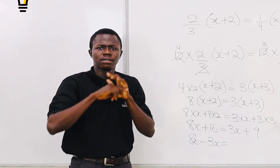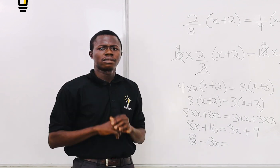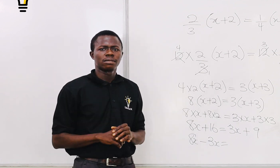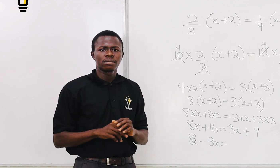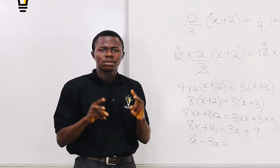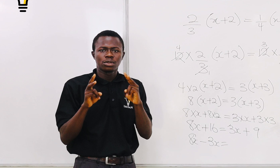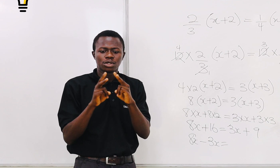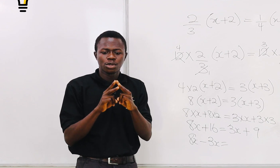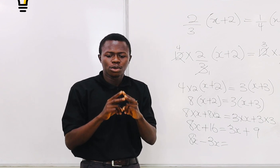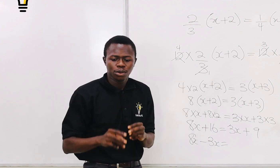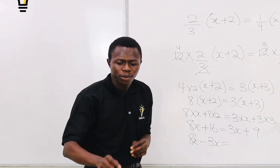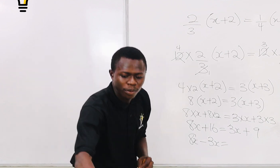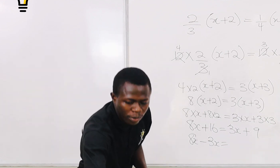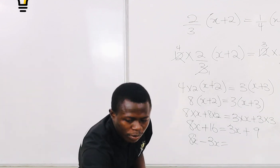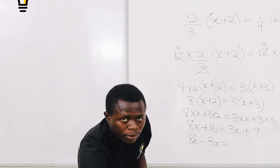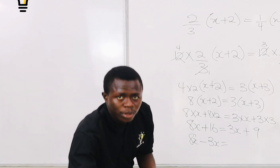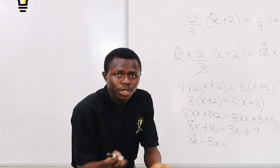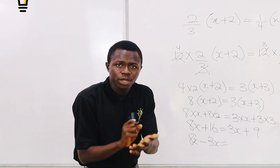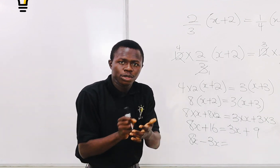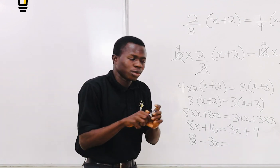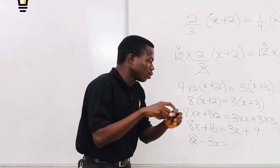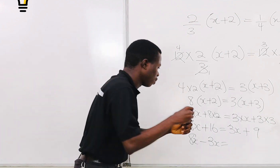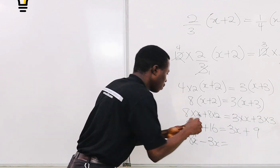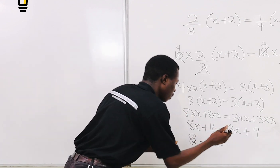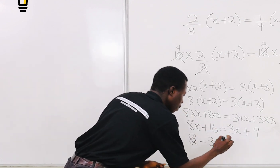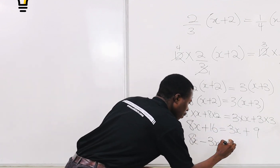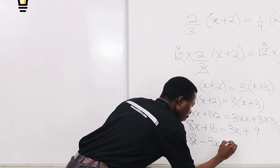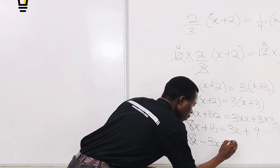negative. So we write that 2.